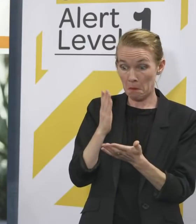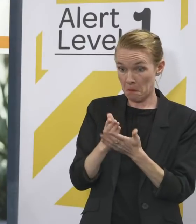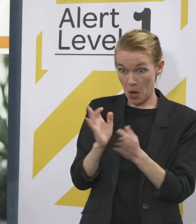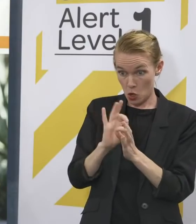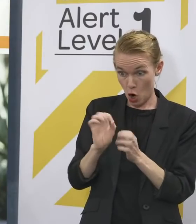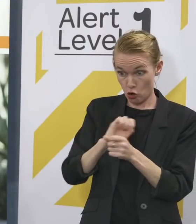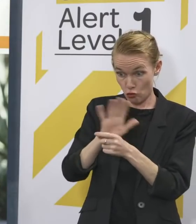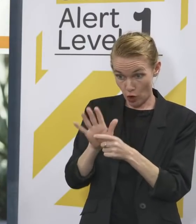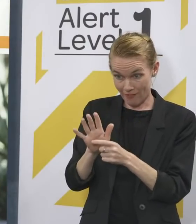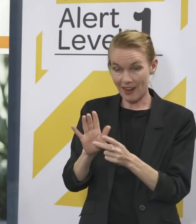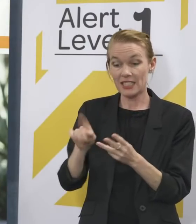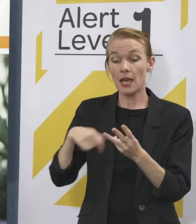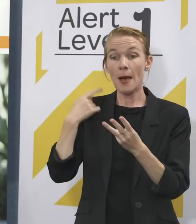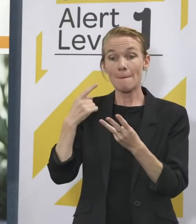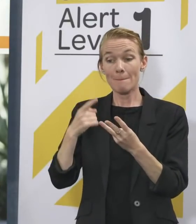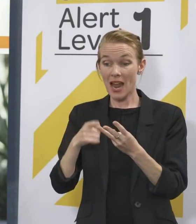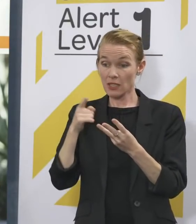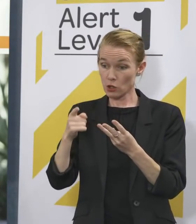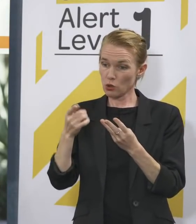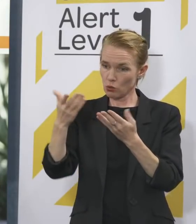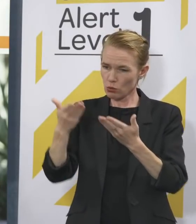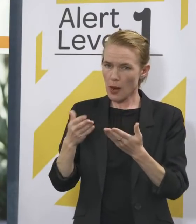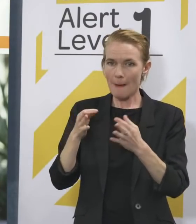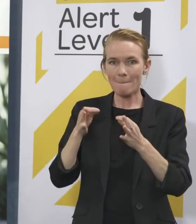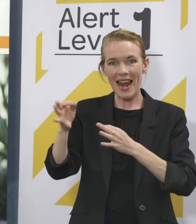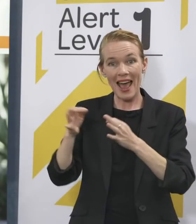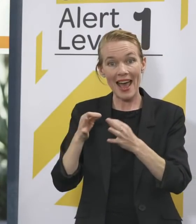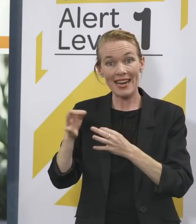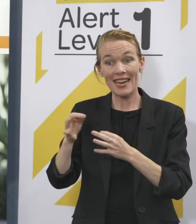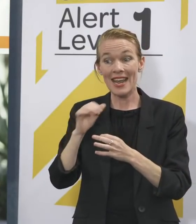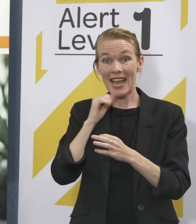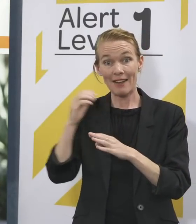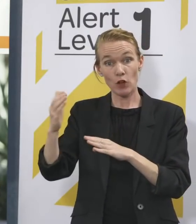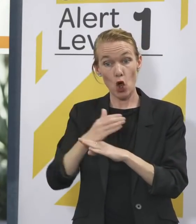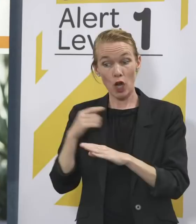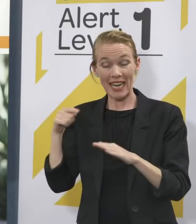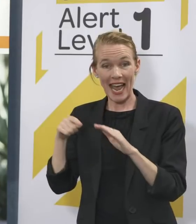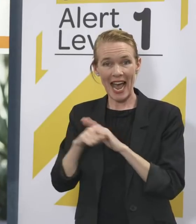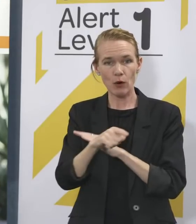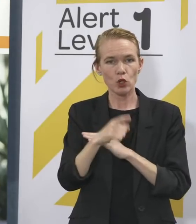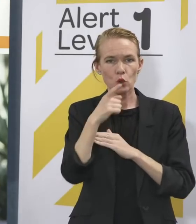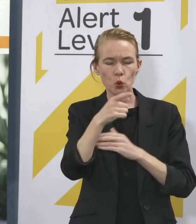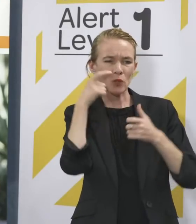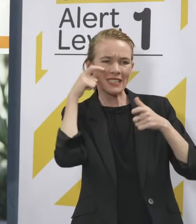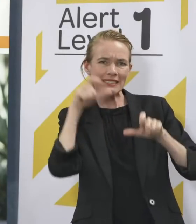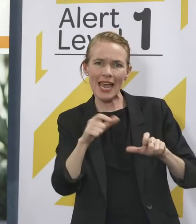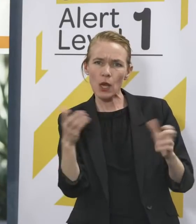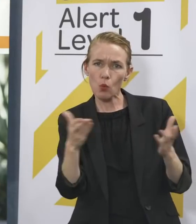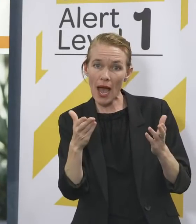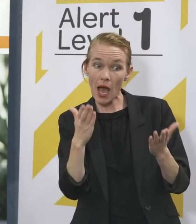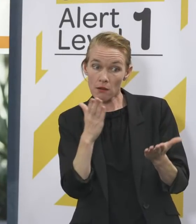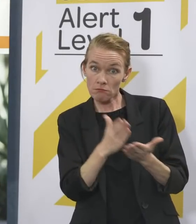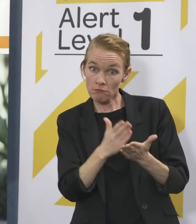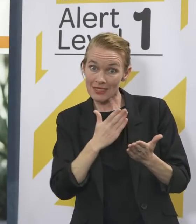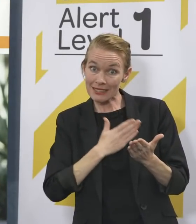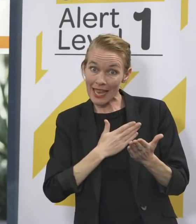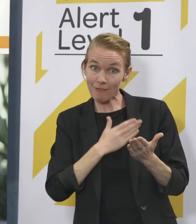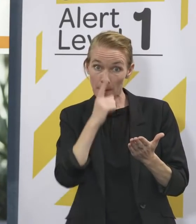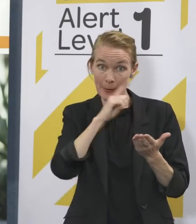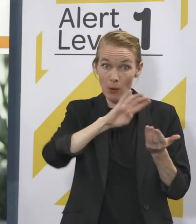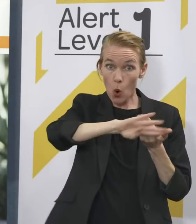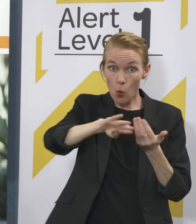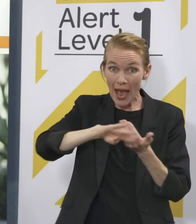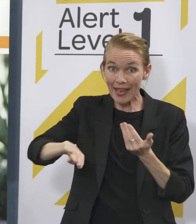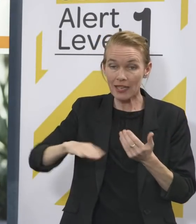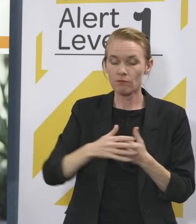self-isolation arrangements if they were leaving managed isolation before the full 14-day period. Have you had a chance to review the proposal for a COVID card,